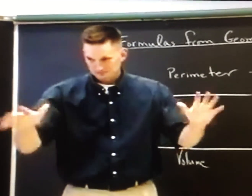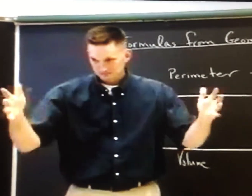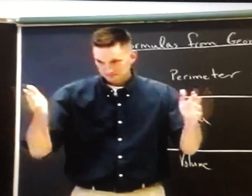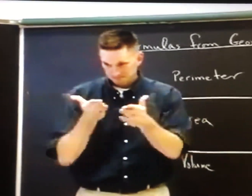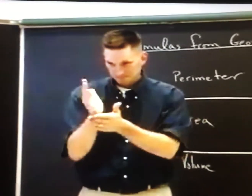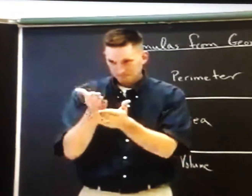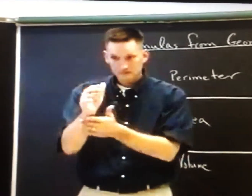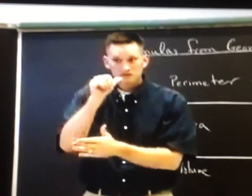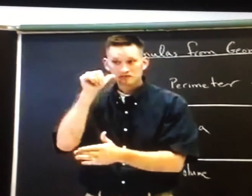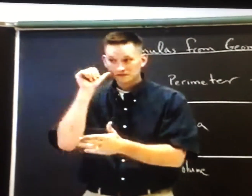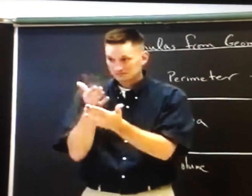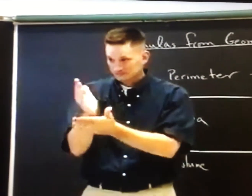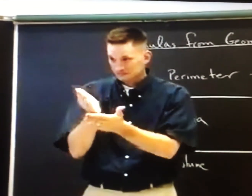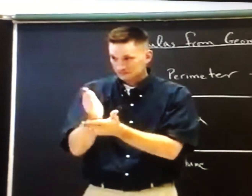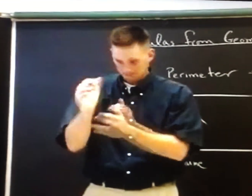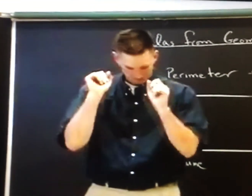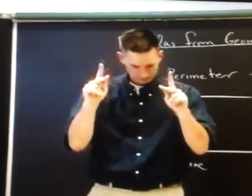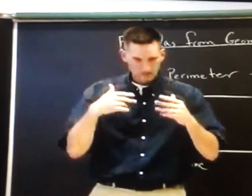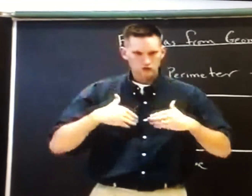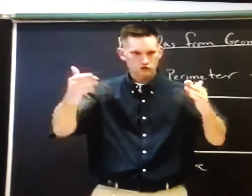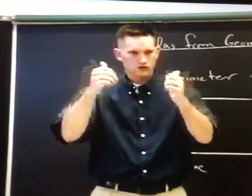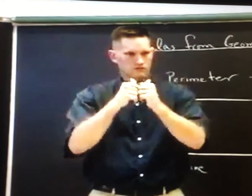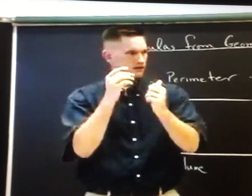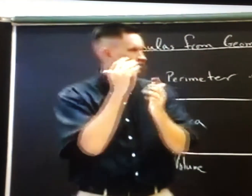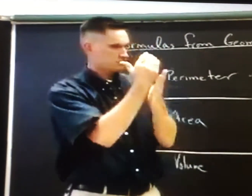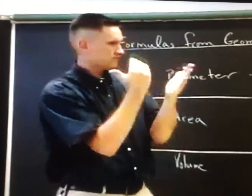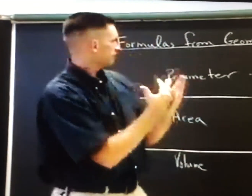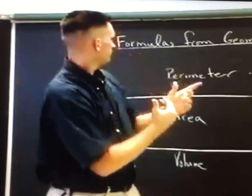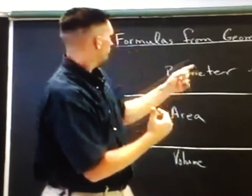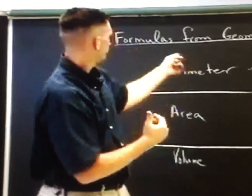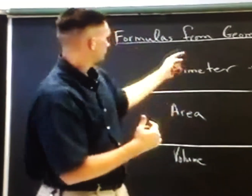Okay, did everybody finish the homework from yesterday? Alright, let's move on now.